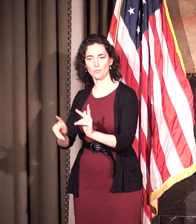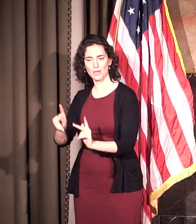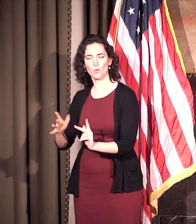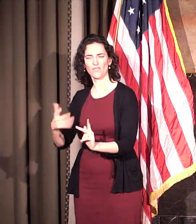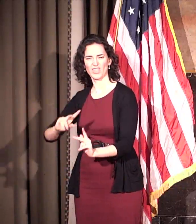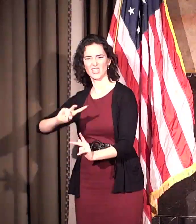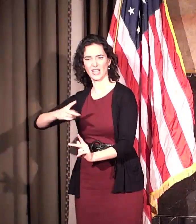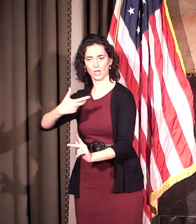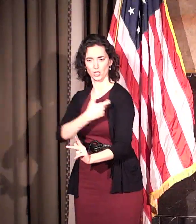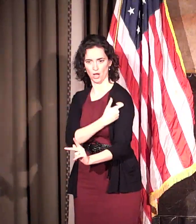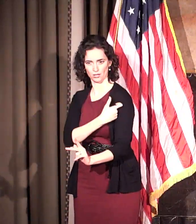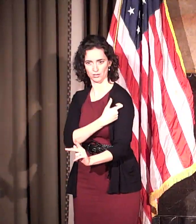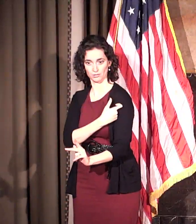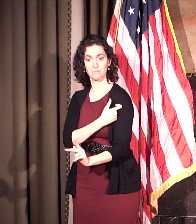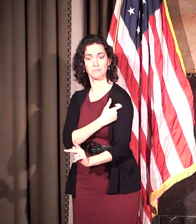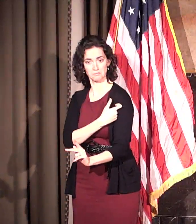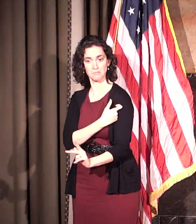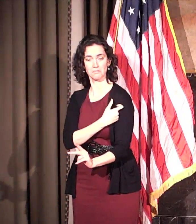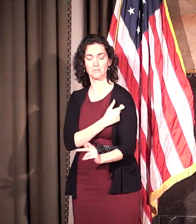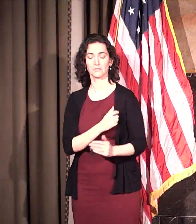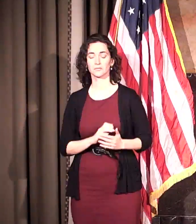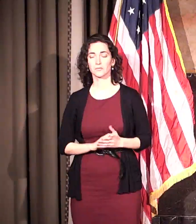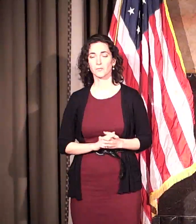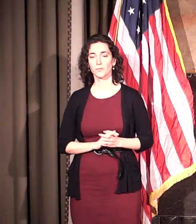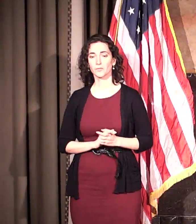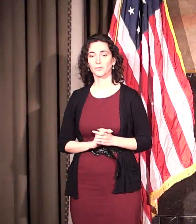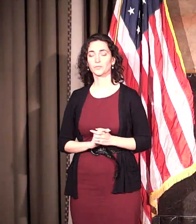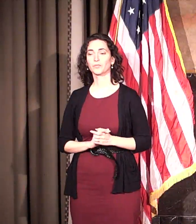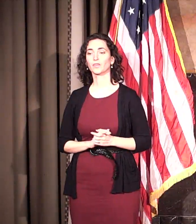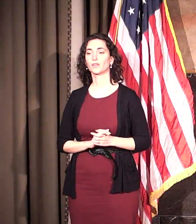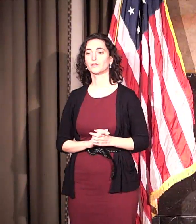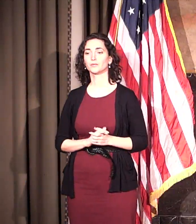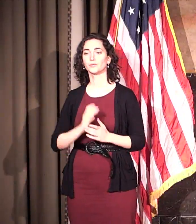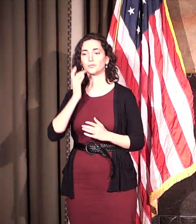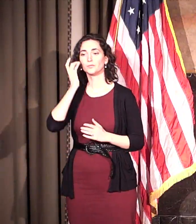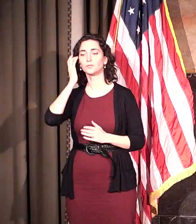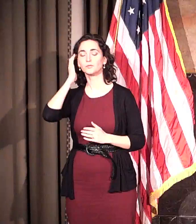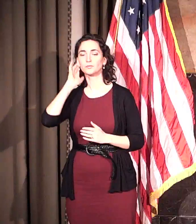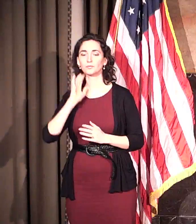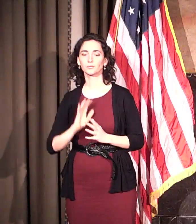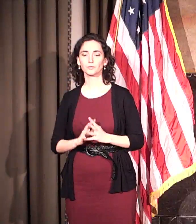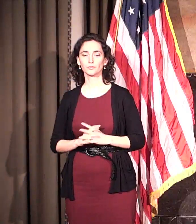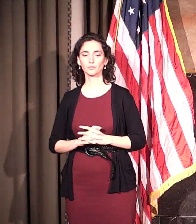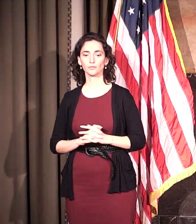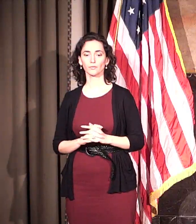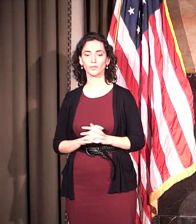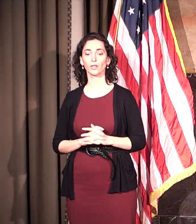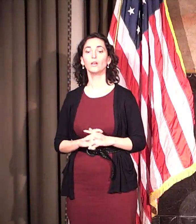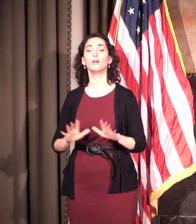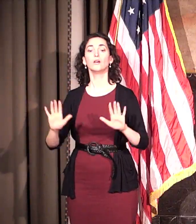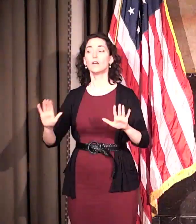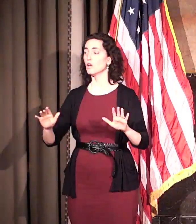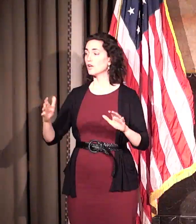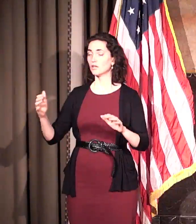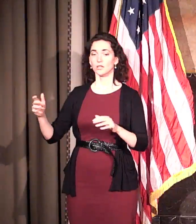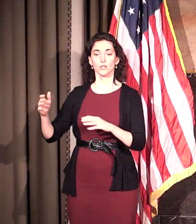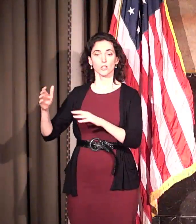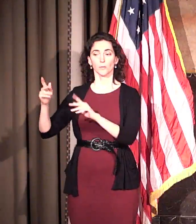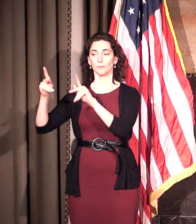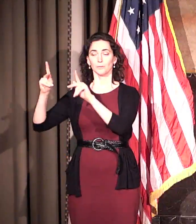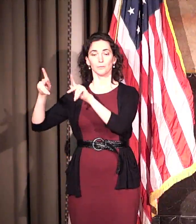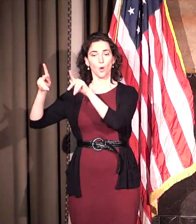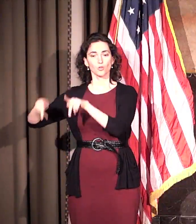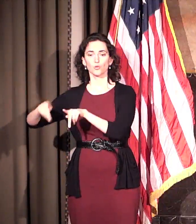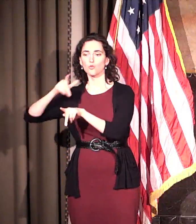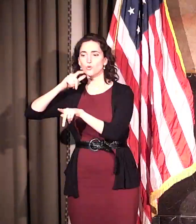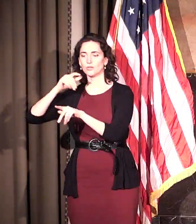as well. The total number of enrolled providers. So if you're an enrolled provider,